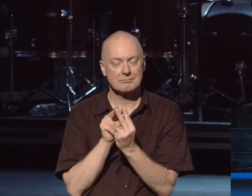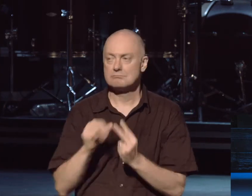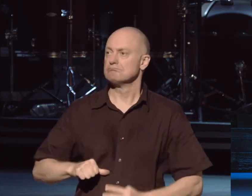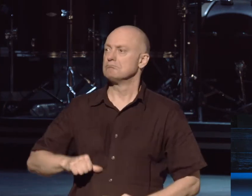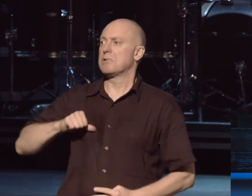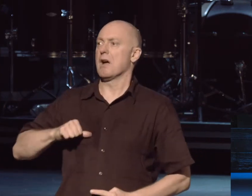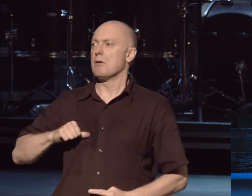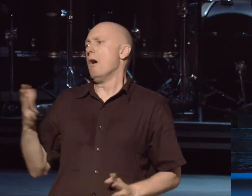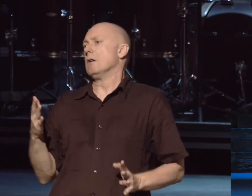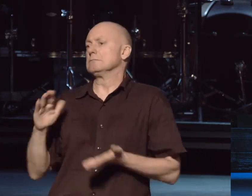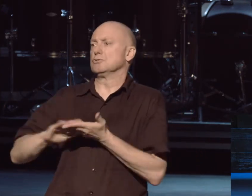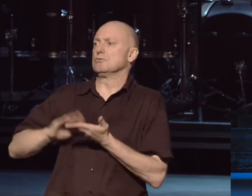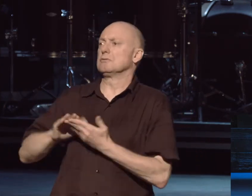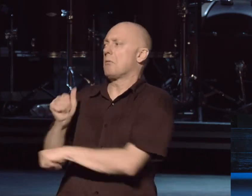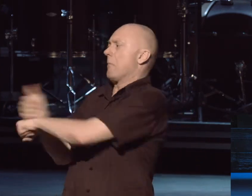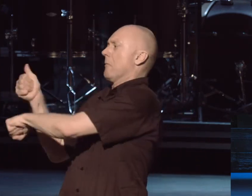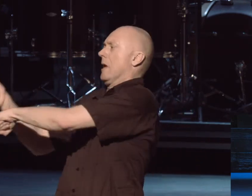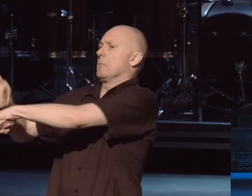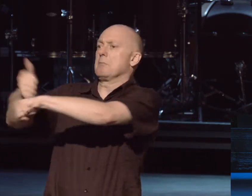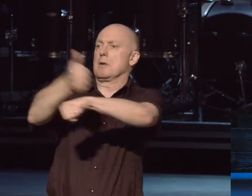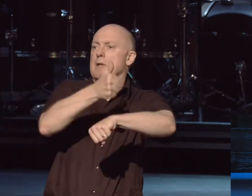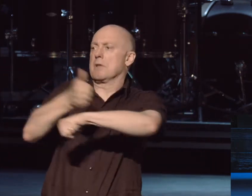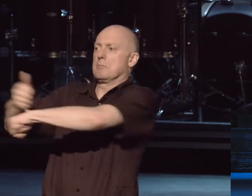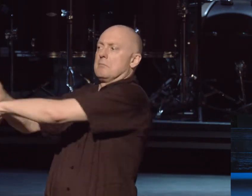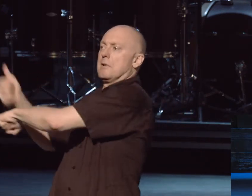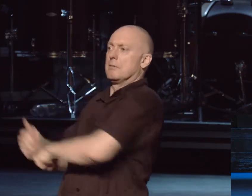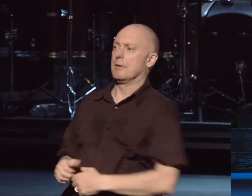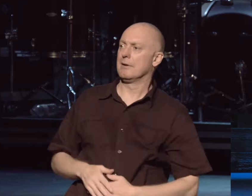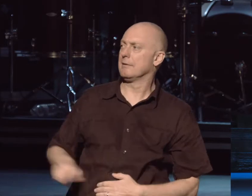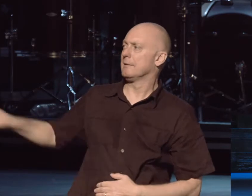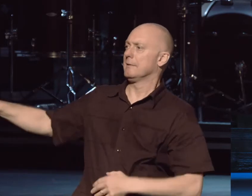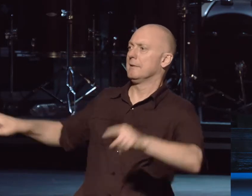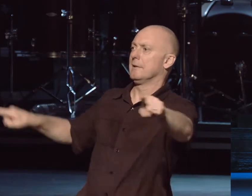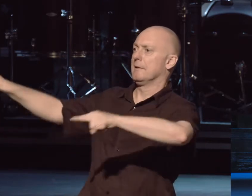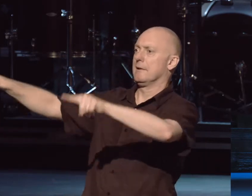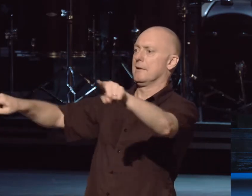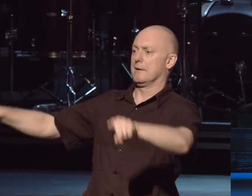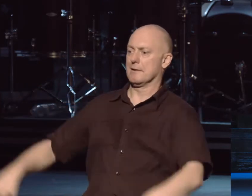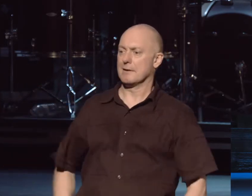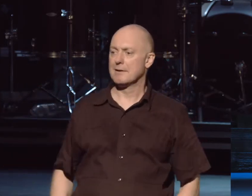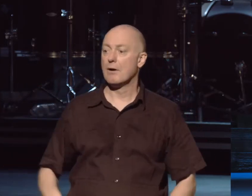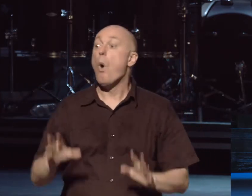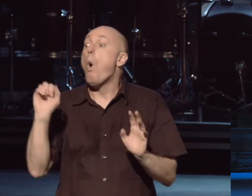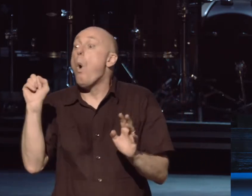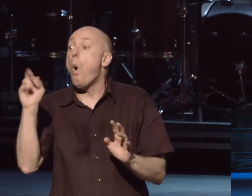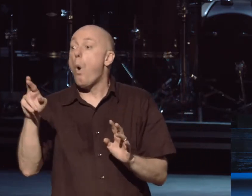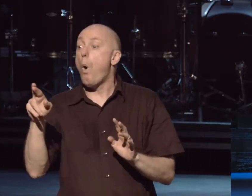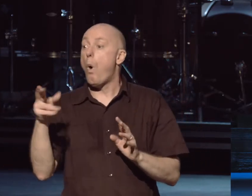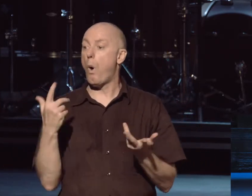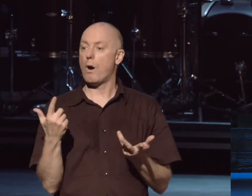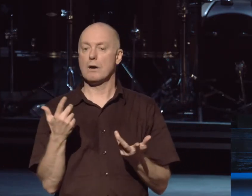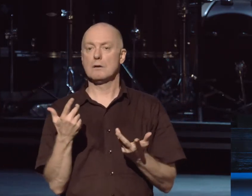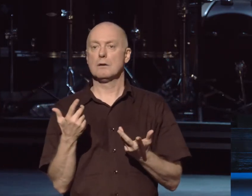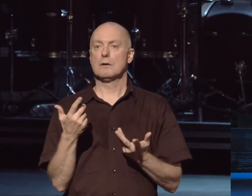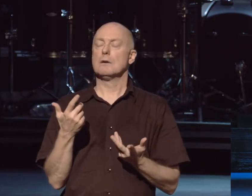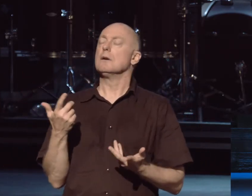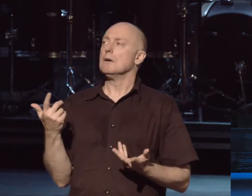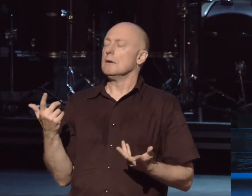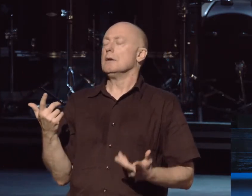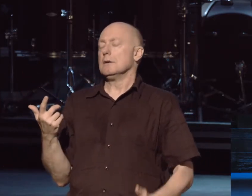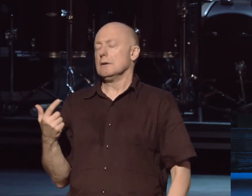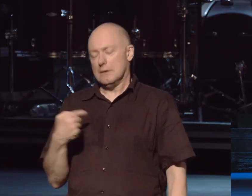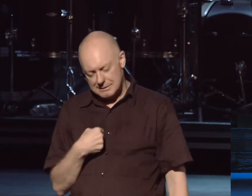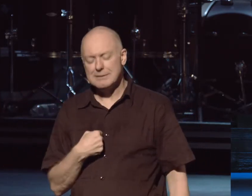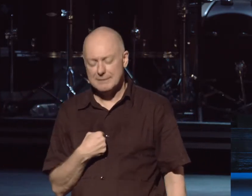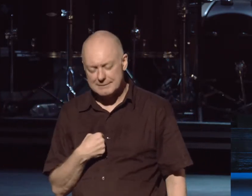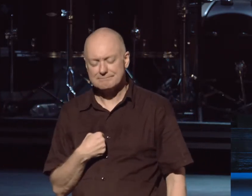his excuses, his blame, his rationalization, just eliminating the people that are coming against him, or he can choose to break down. Pride